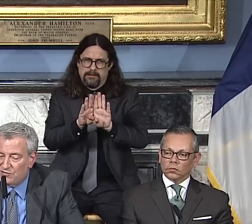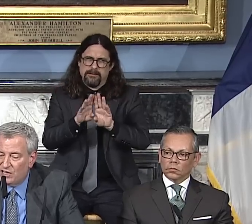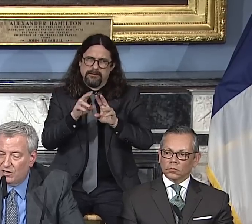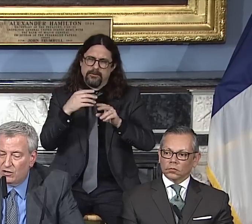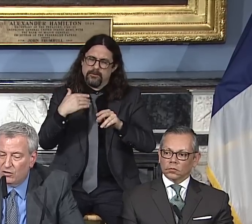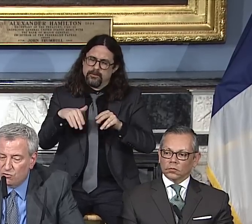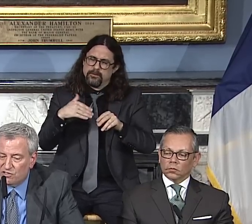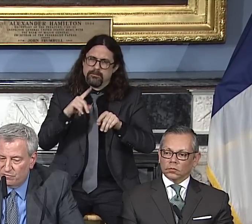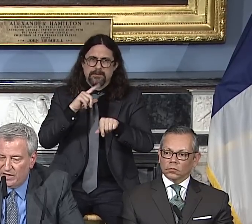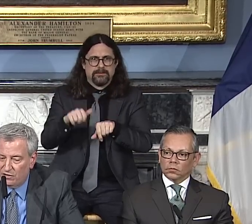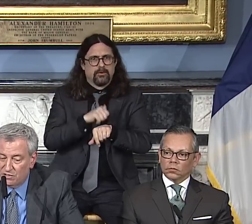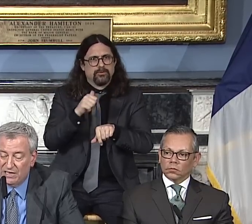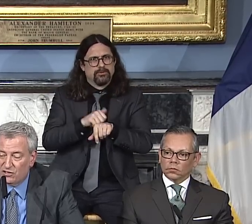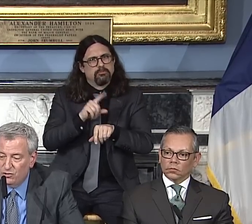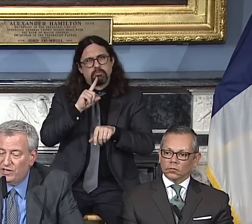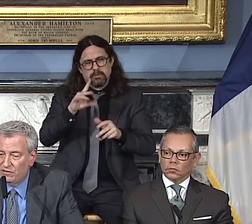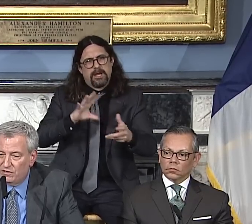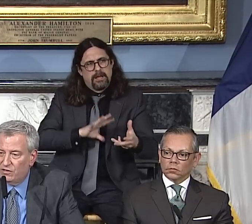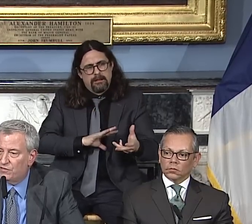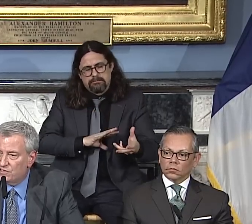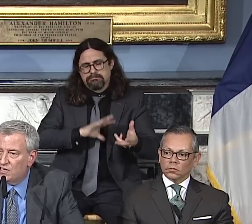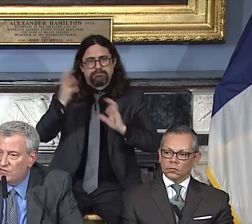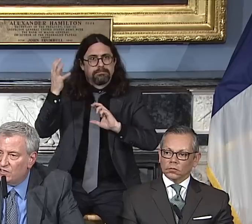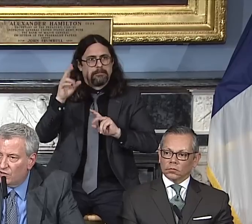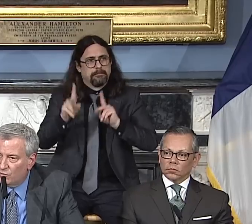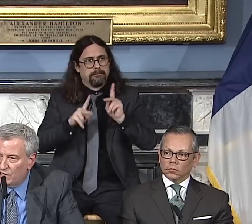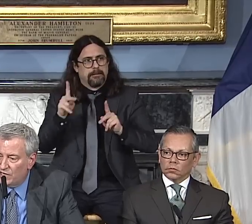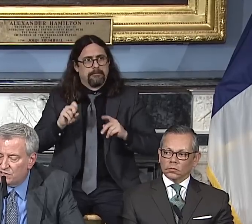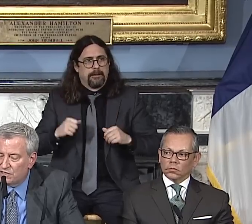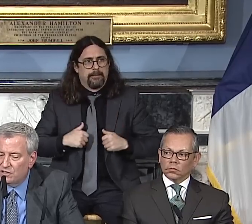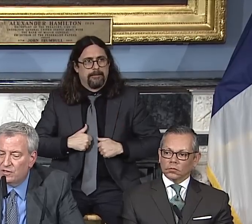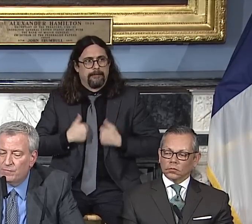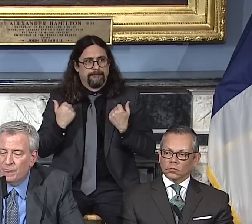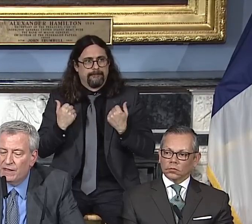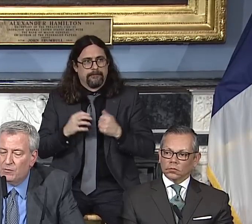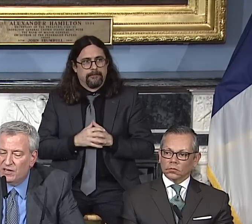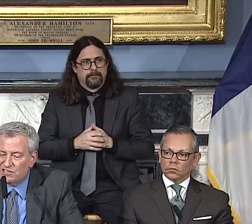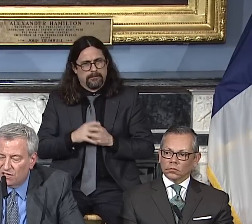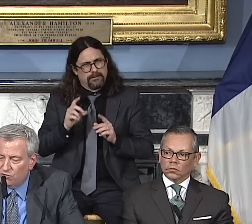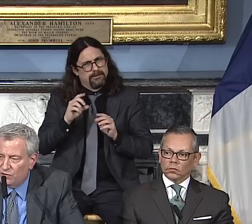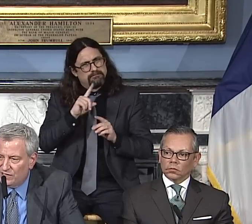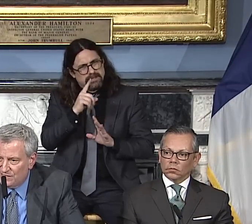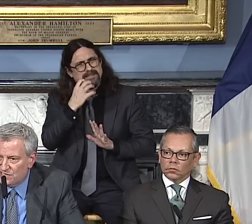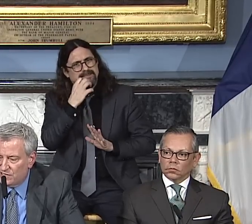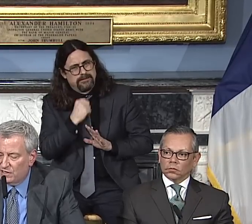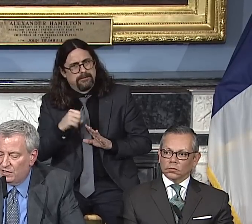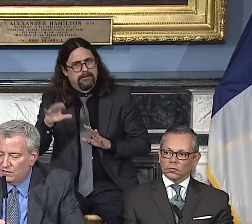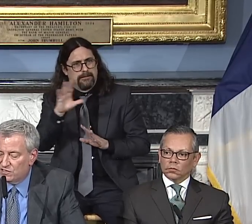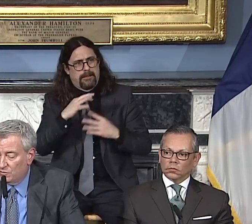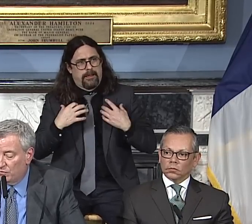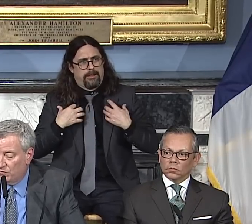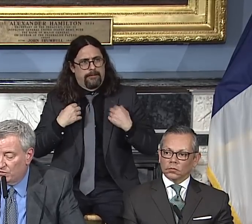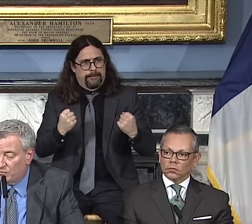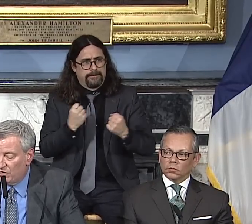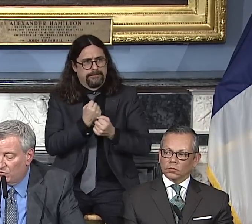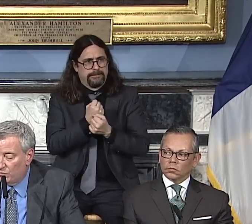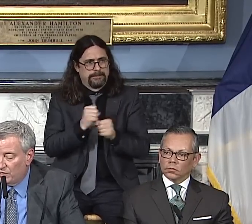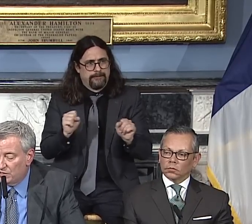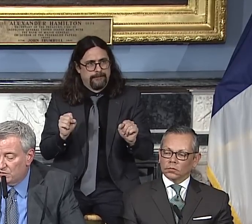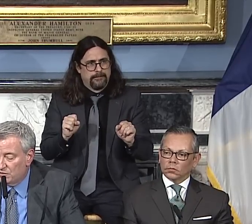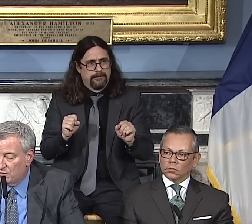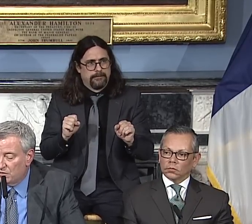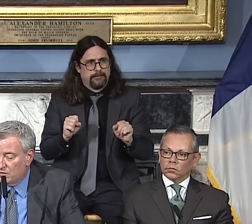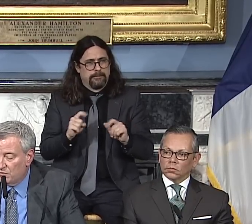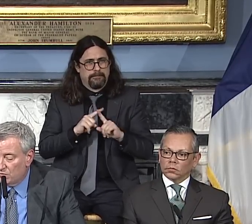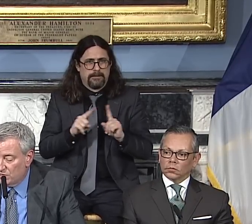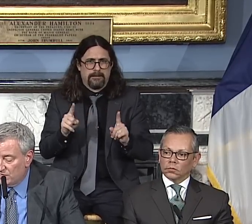people's lives on a host of manners, including their health and safety in other ways, but it's unrealistic in some very powerful